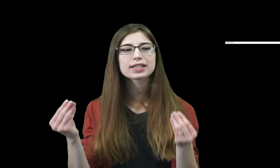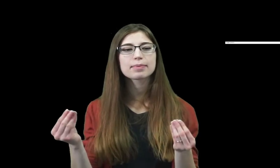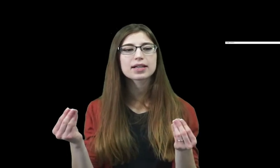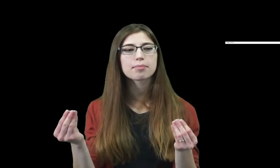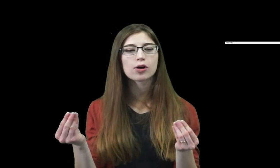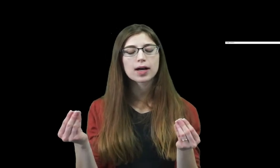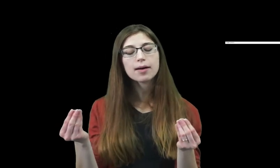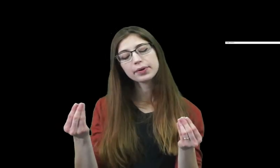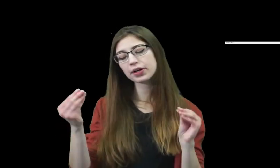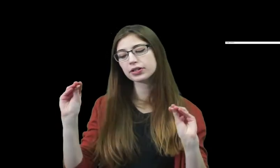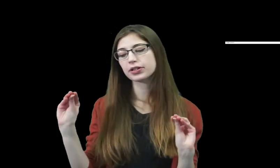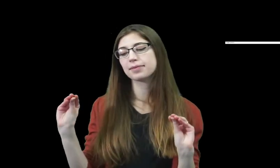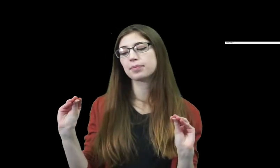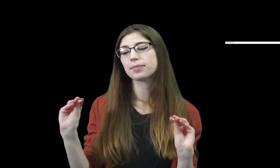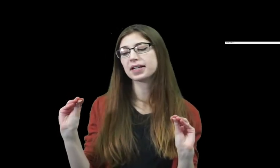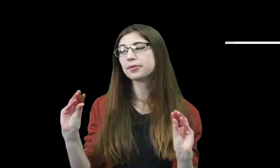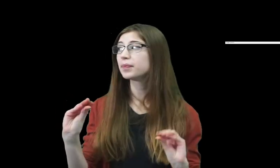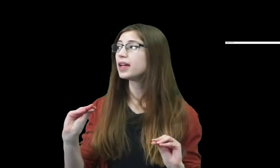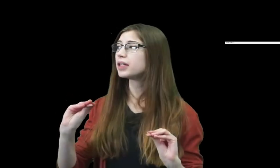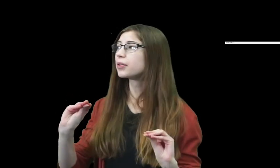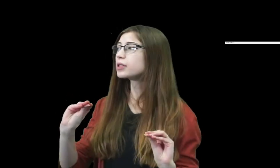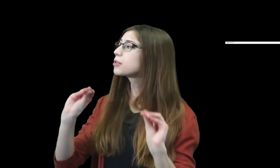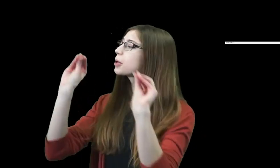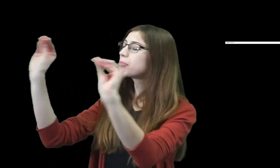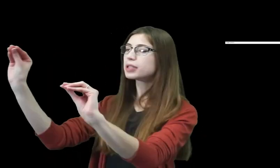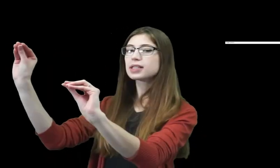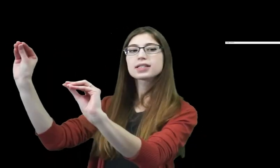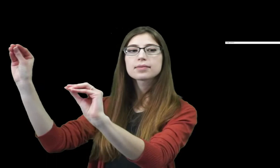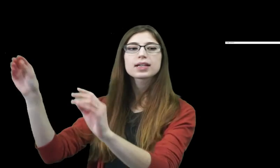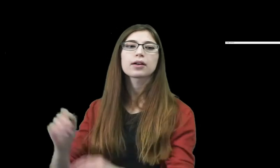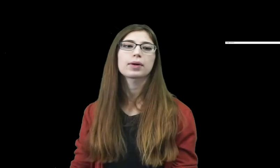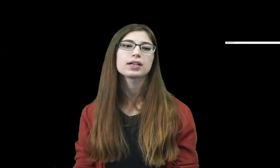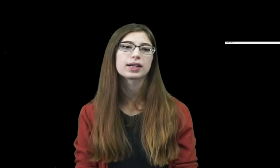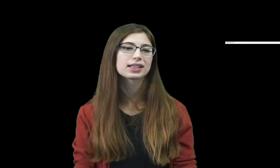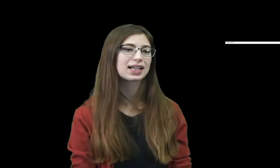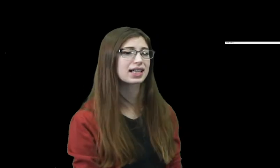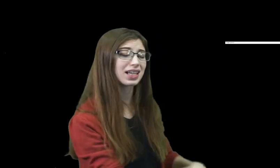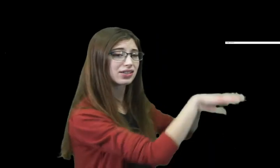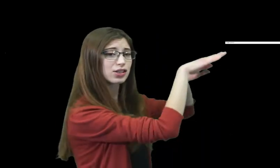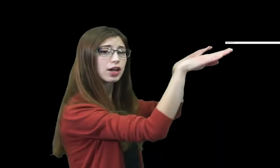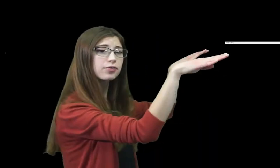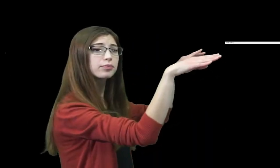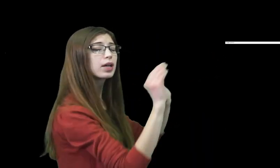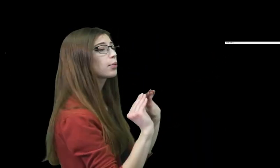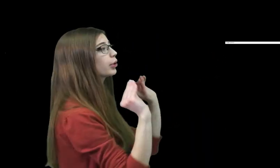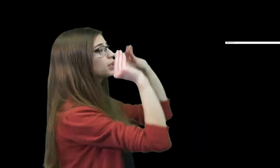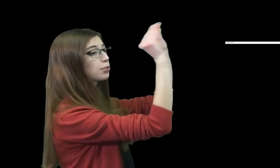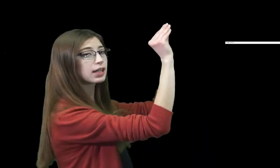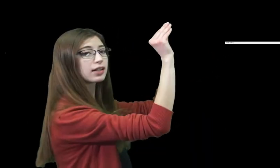being palm up, you're going to turn them palm down, and you're going to put something where you want it. Like here's the shelf, we're going to put it on the